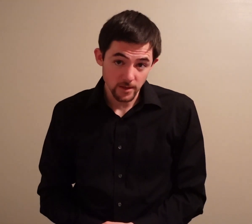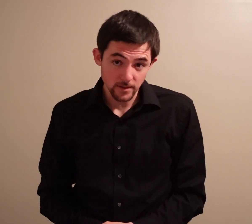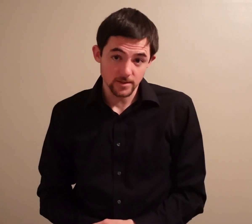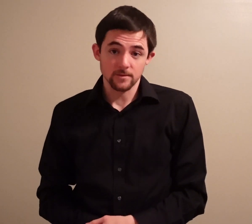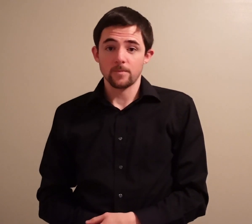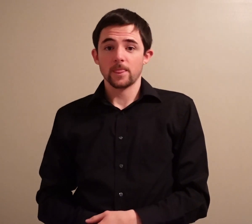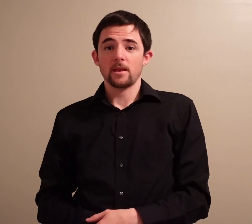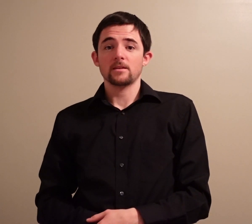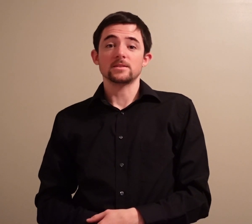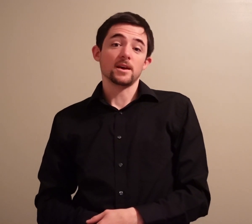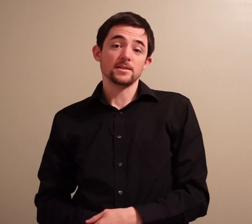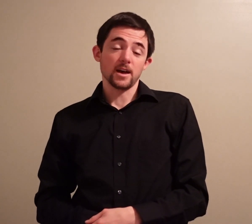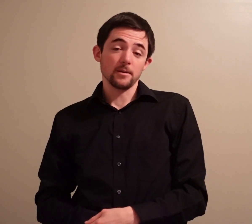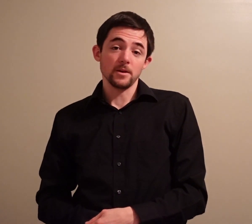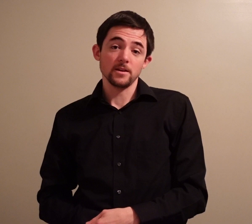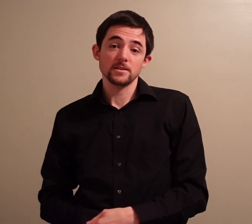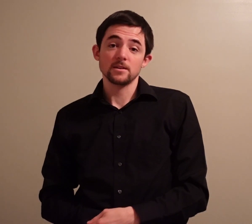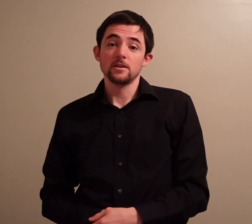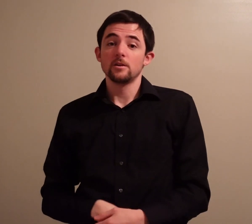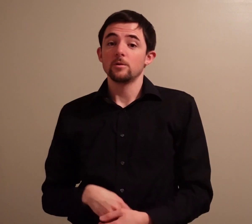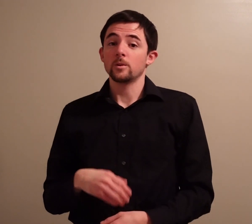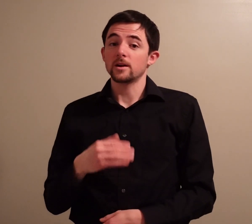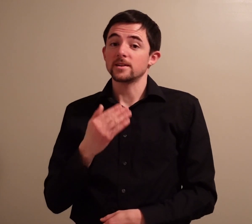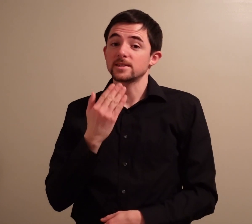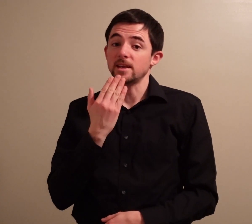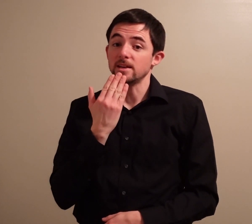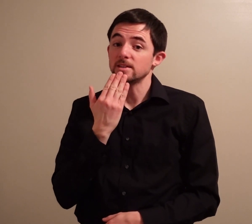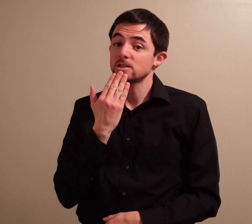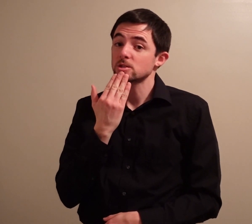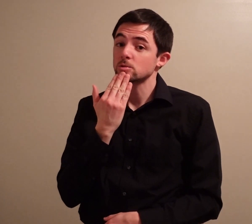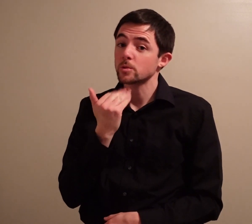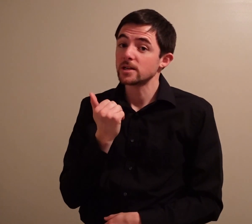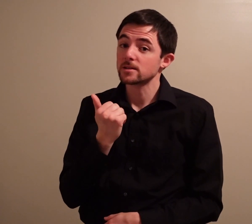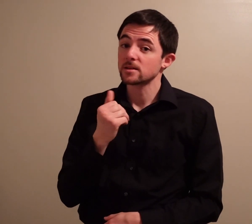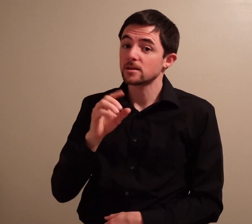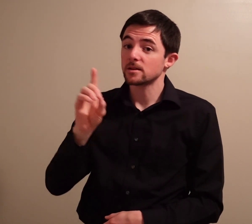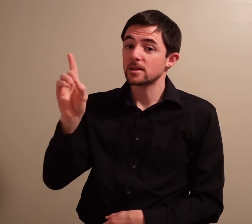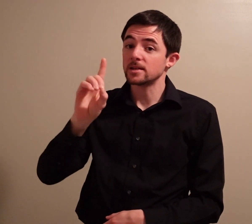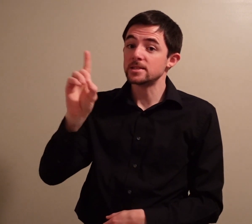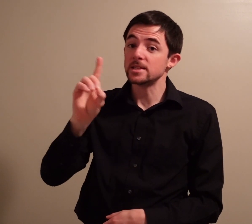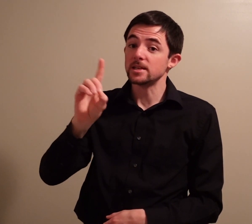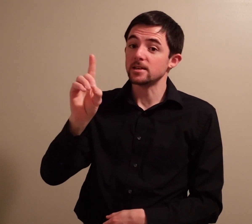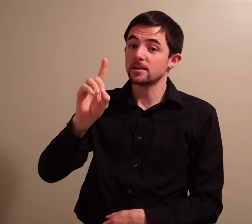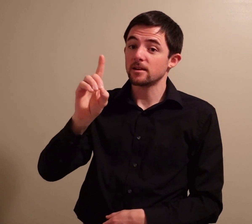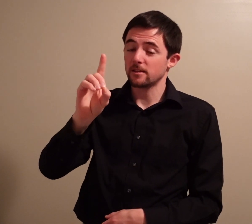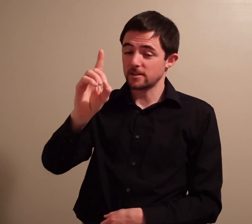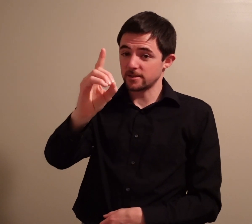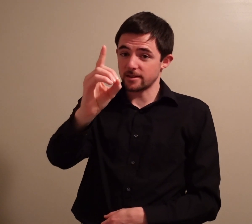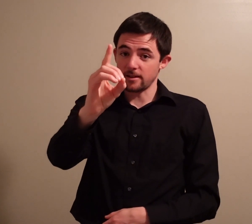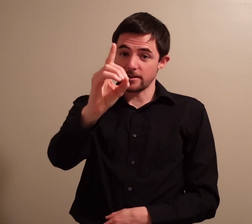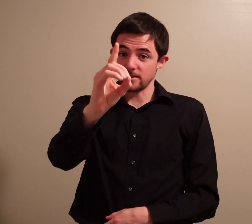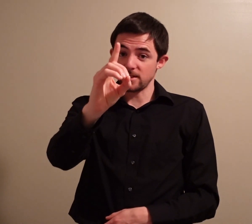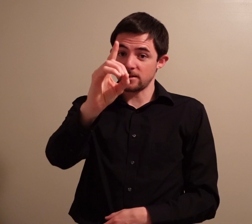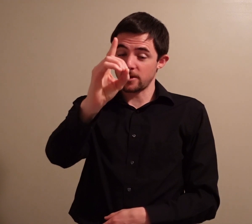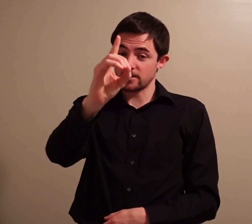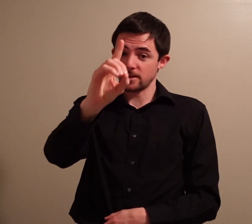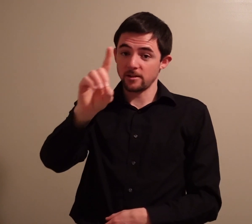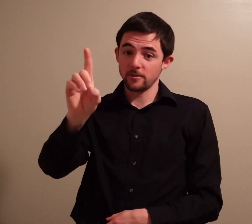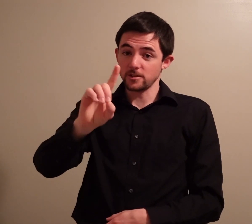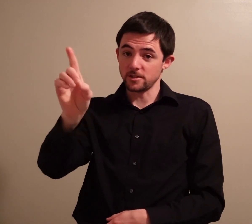diabetes. To sign diabetes, we're going to say sweet D. This is the letter D in American Sign Language, and you